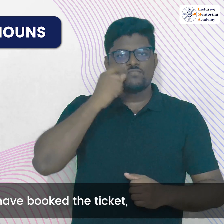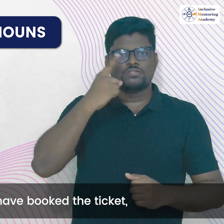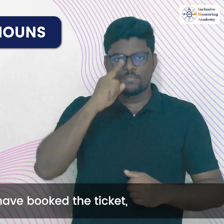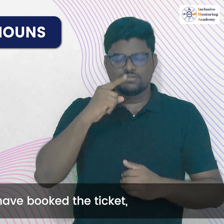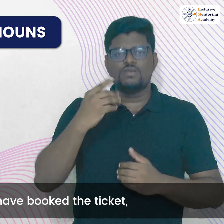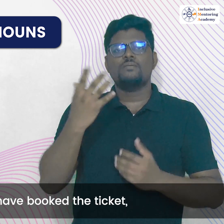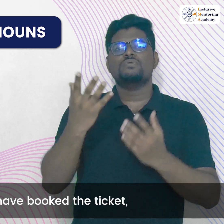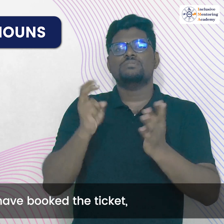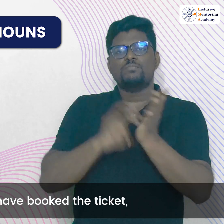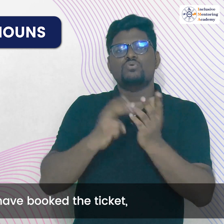My parents have booked the ticket.